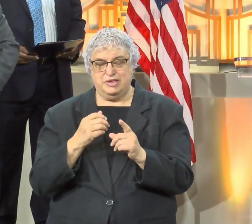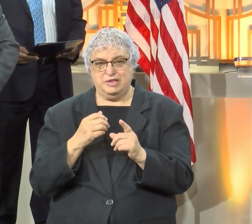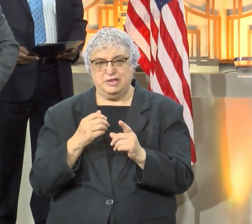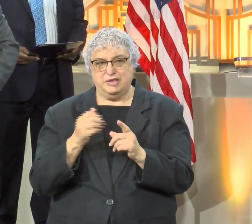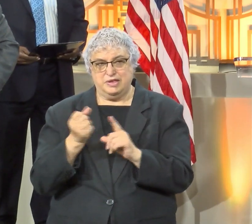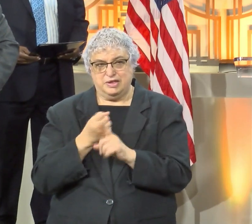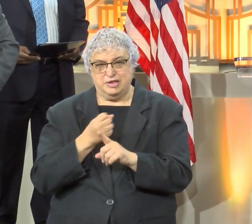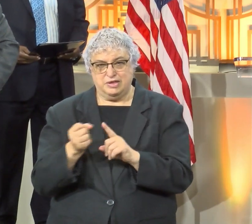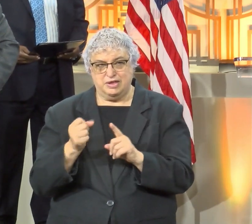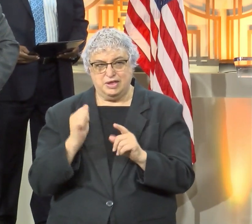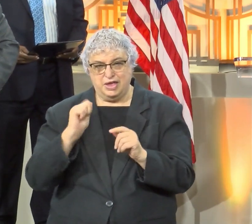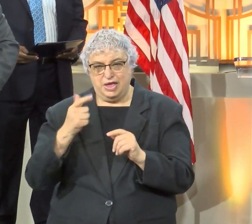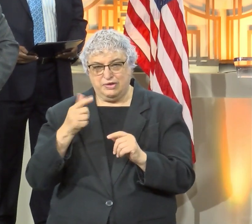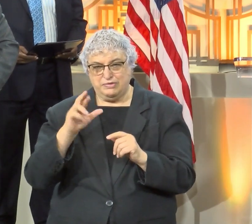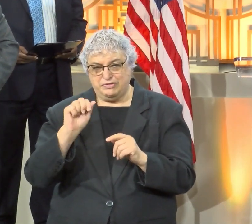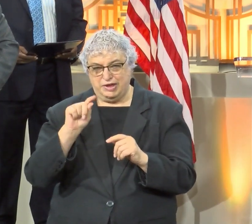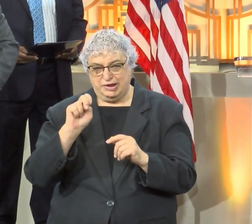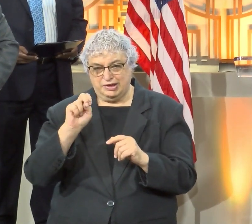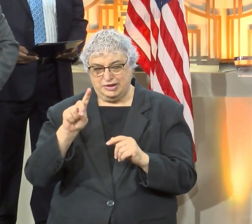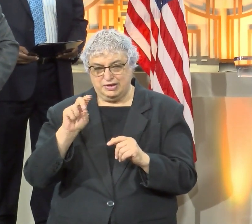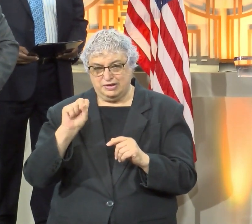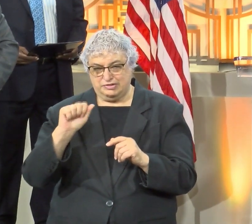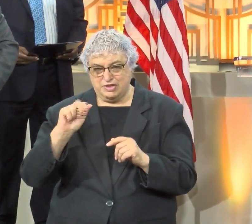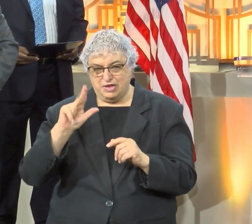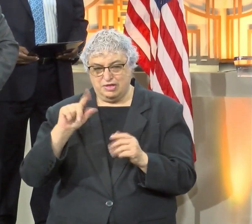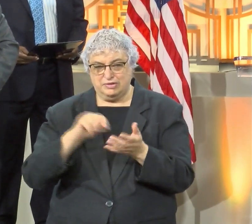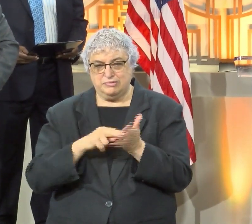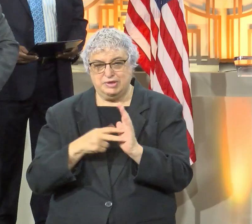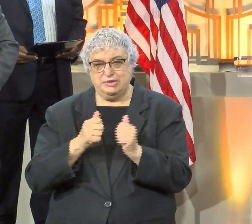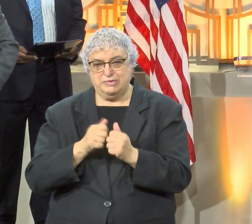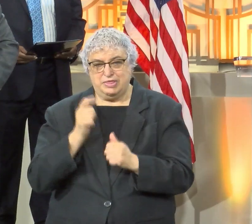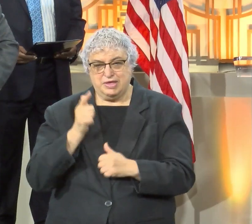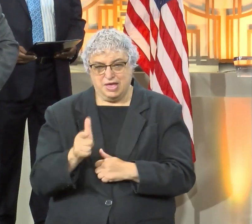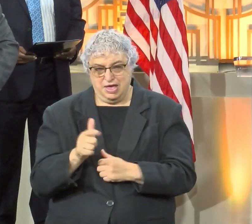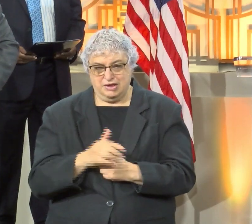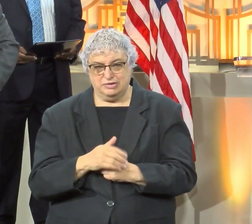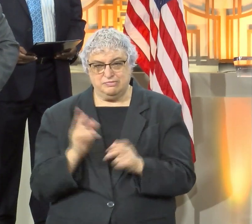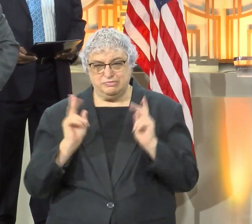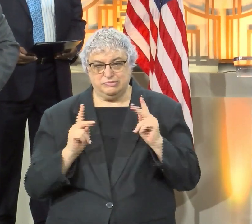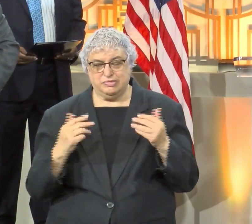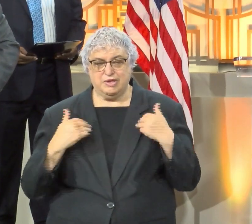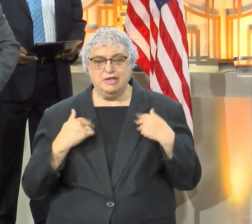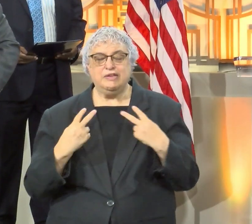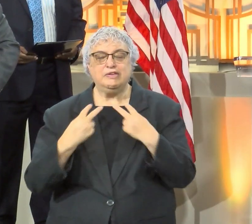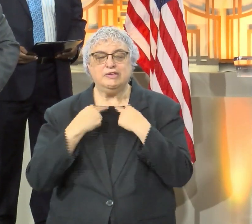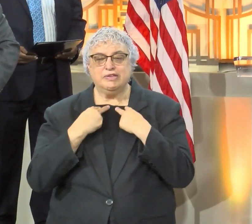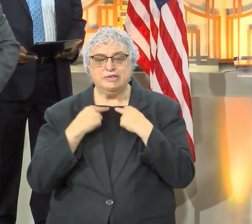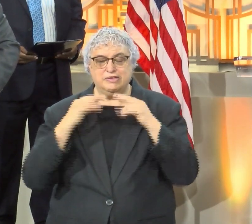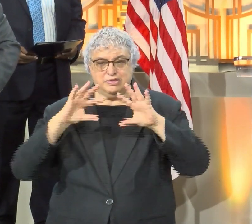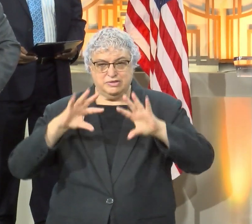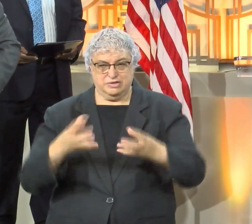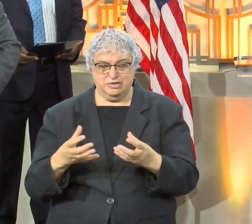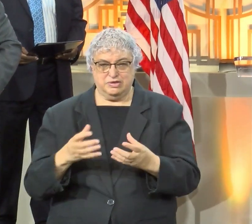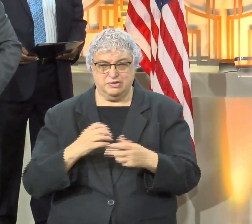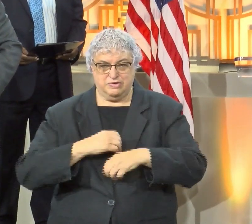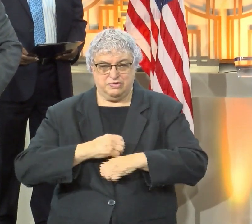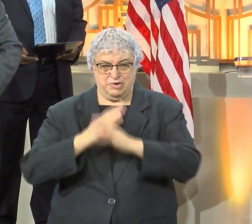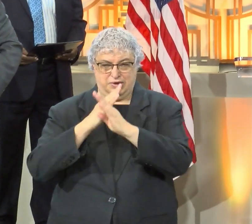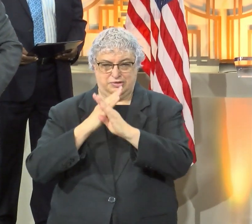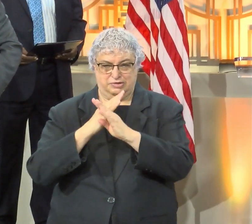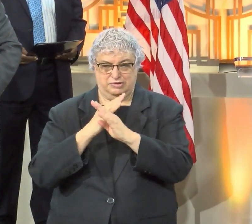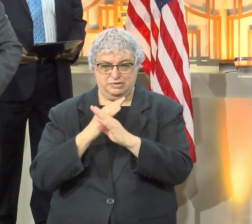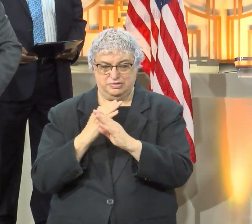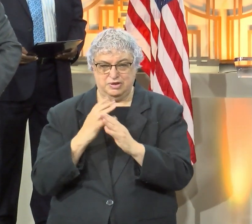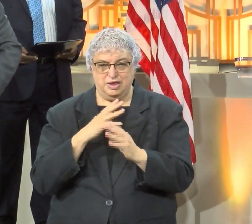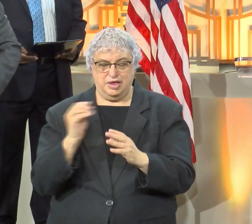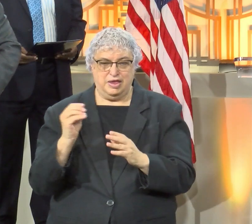by 48%. Victim advocates are more frequently conducting their own scene crisis response